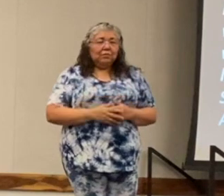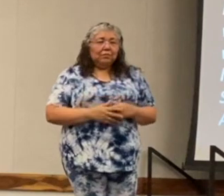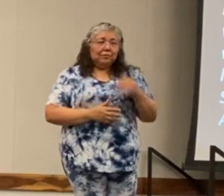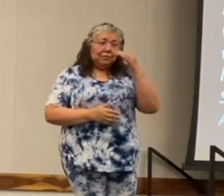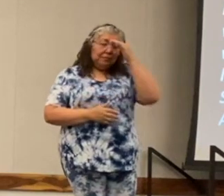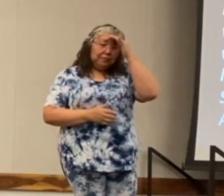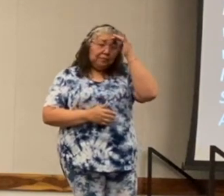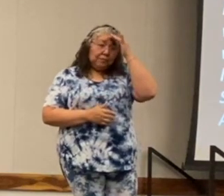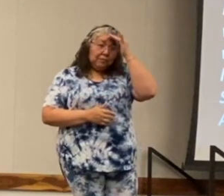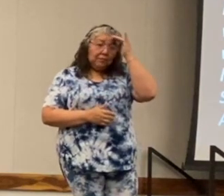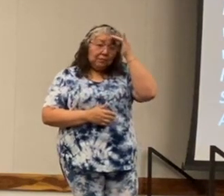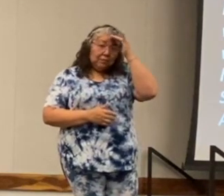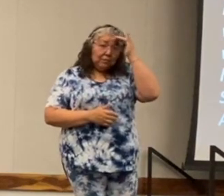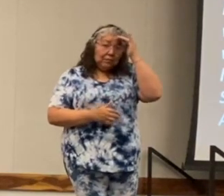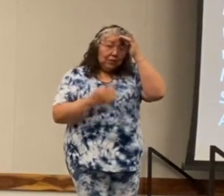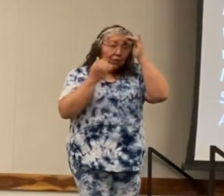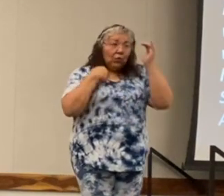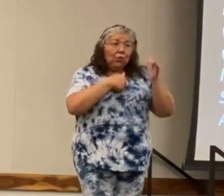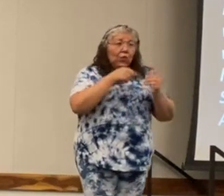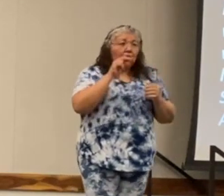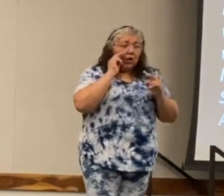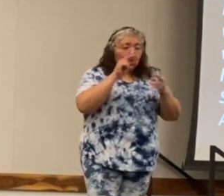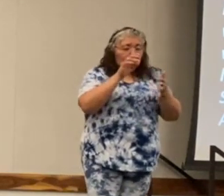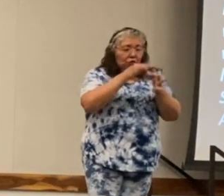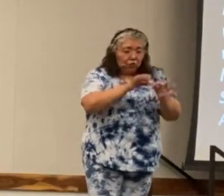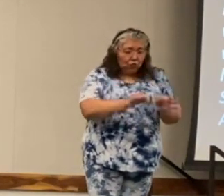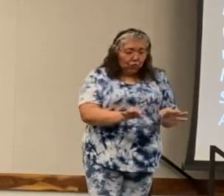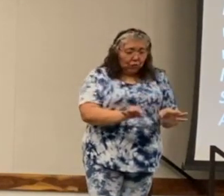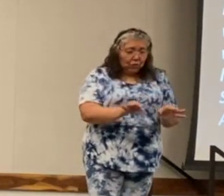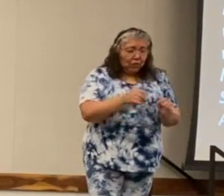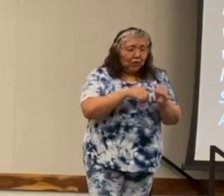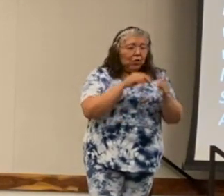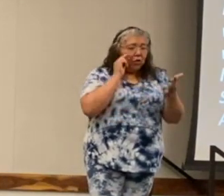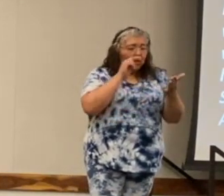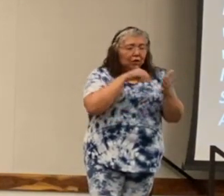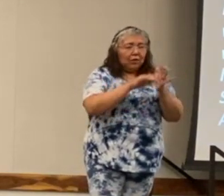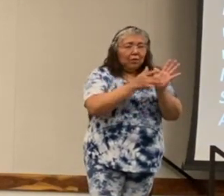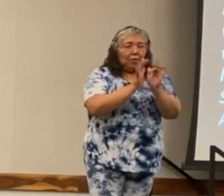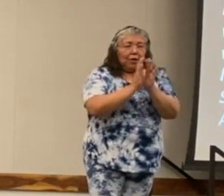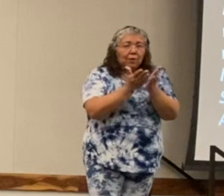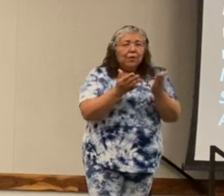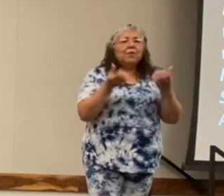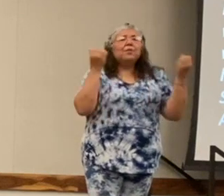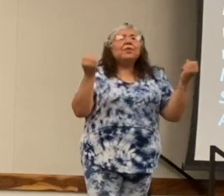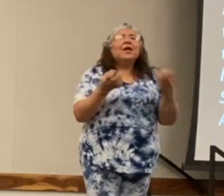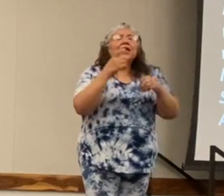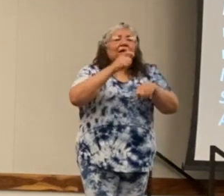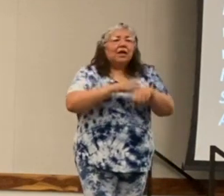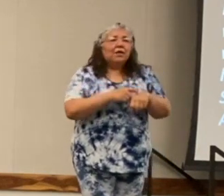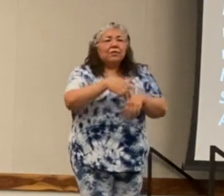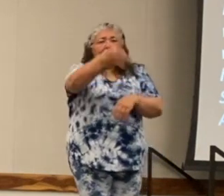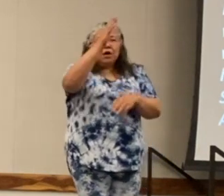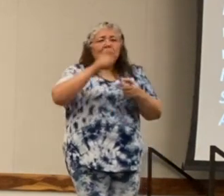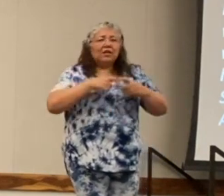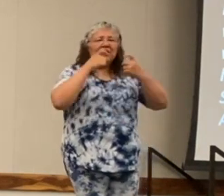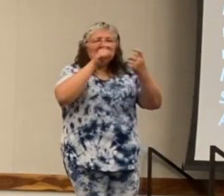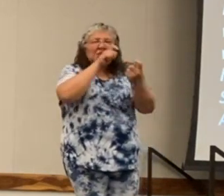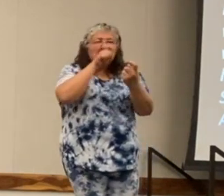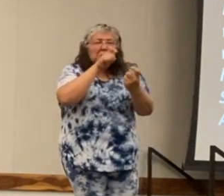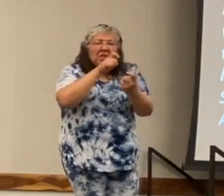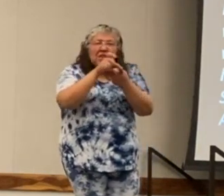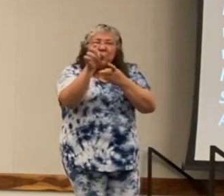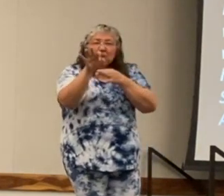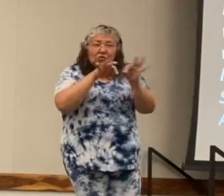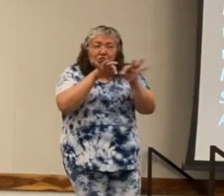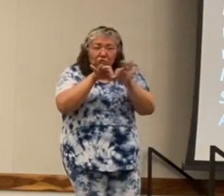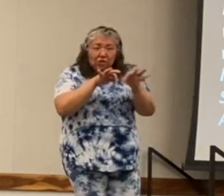If we look at Scripture, if we look at the Bible, we see that there are many times in the Bible where God gives specific